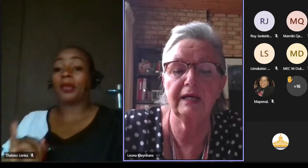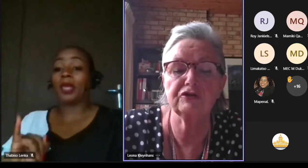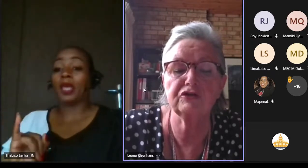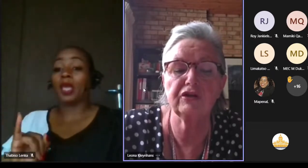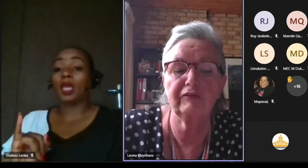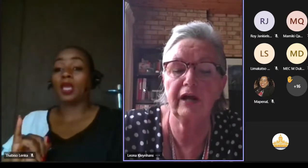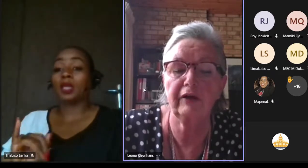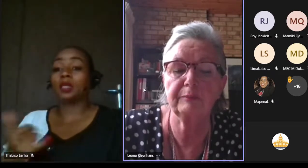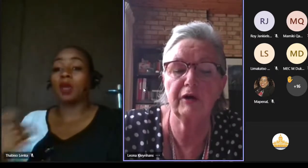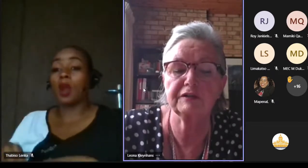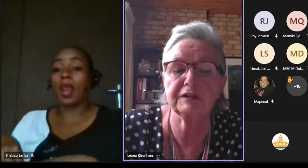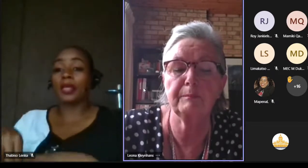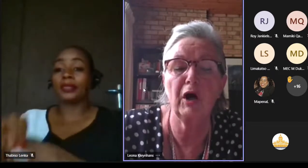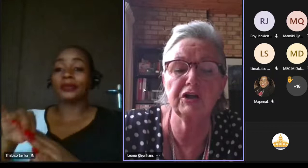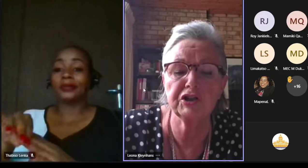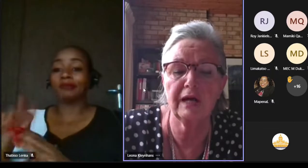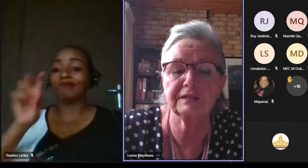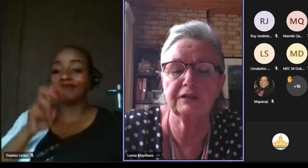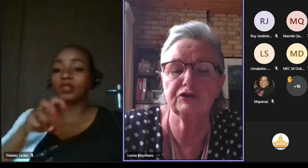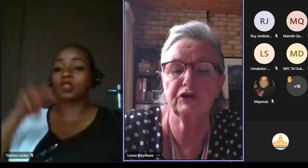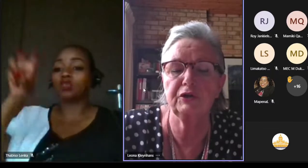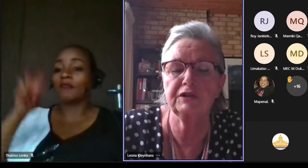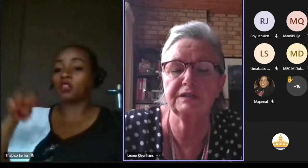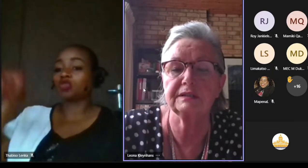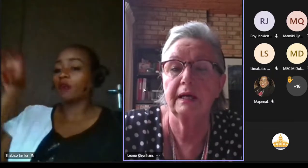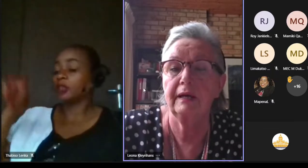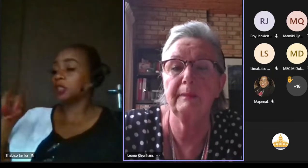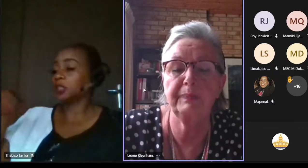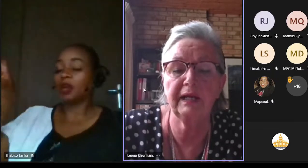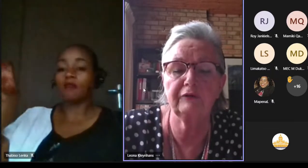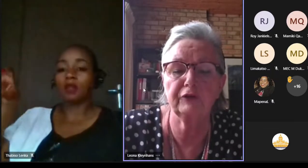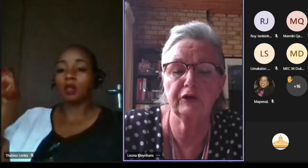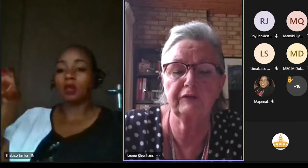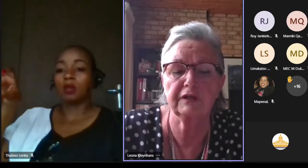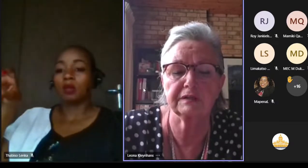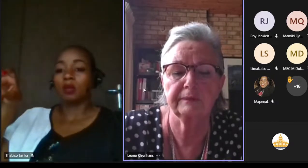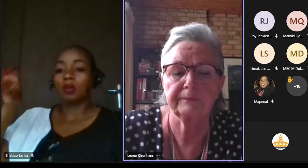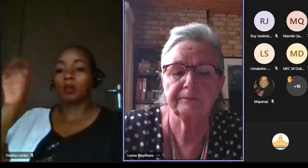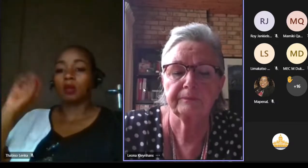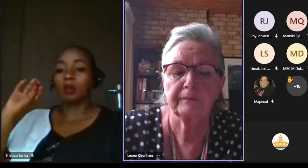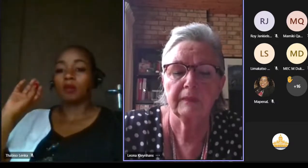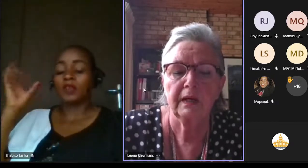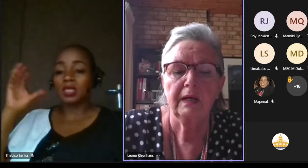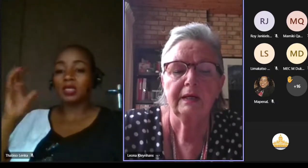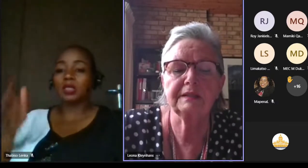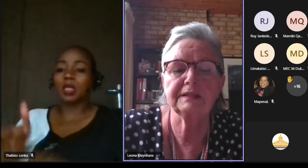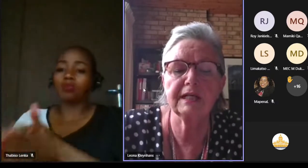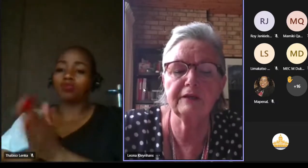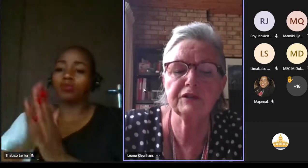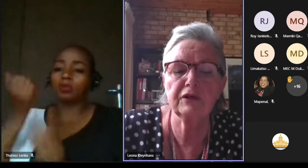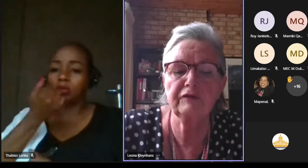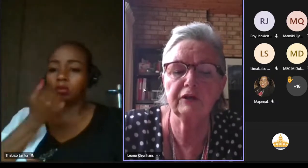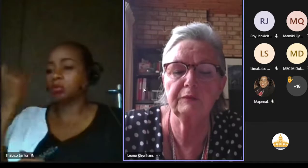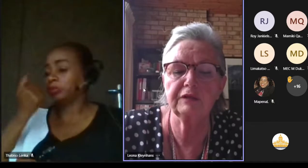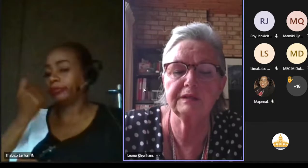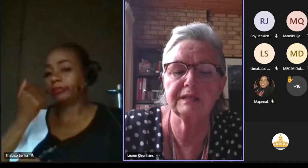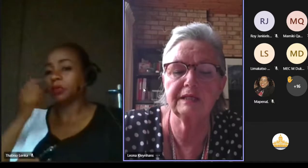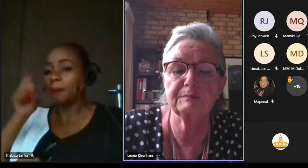ANC had to travel around the province apologizing to communities and begging forgiveness. Instead of